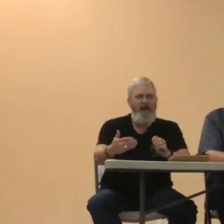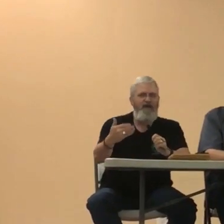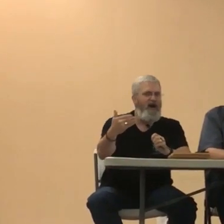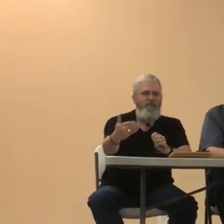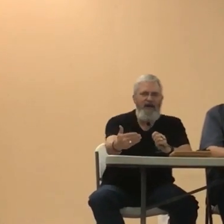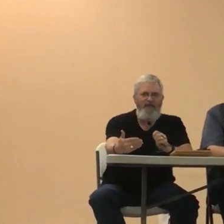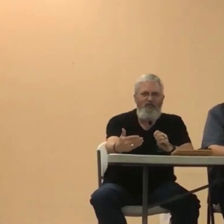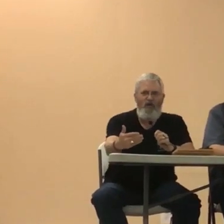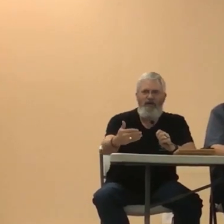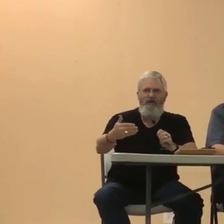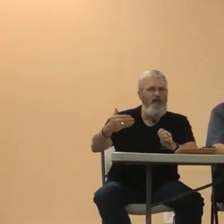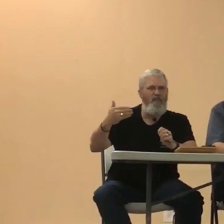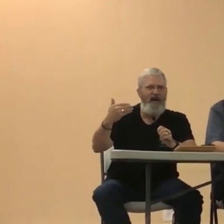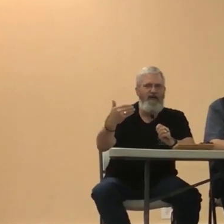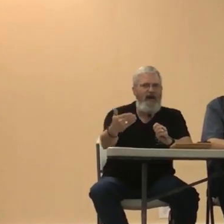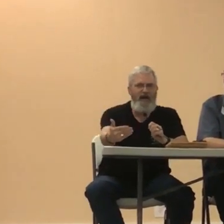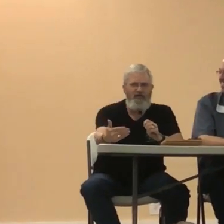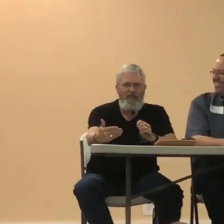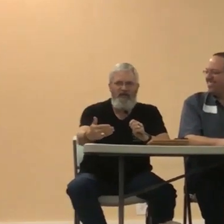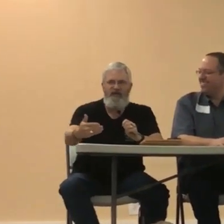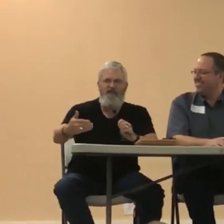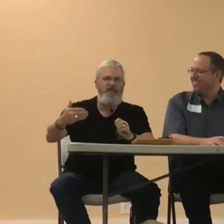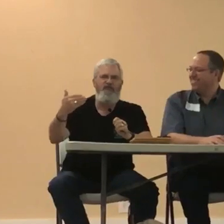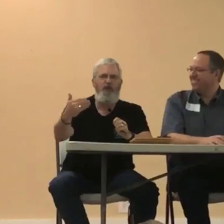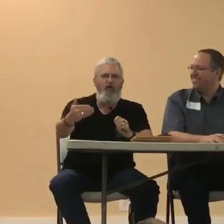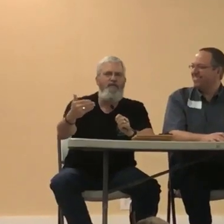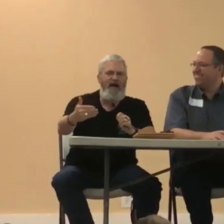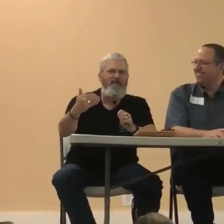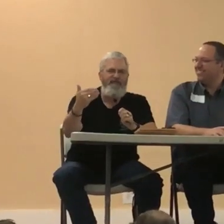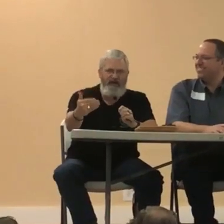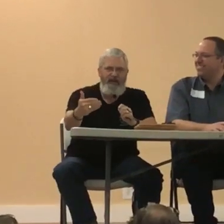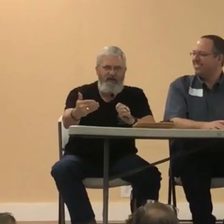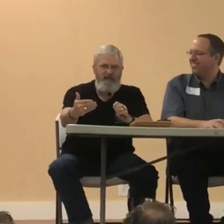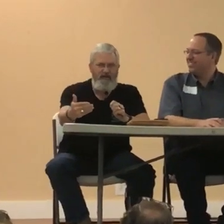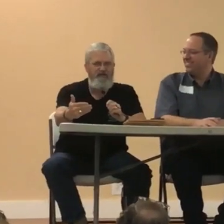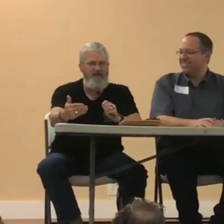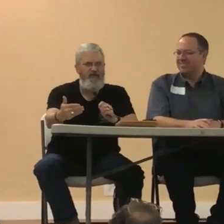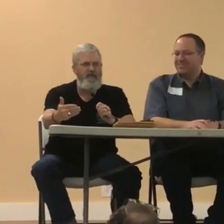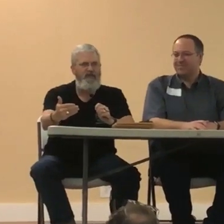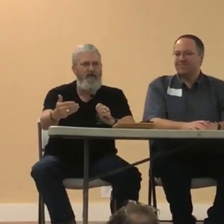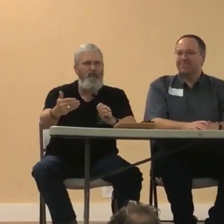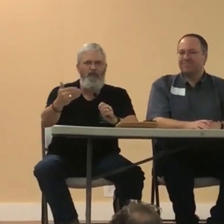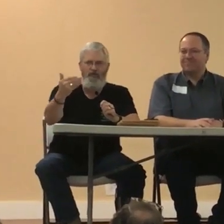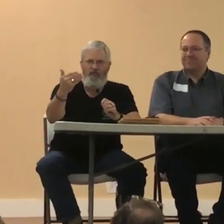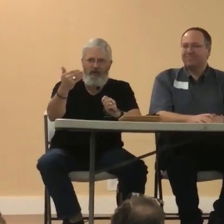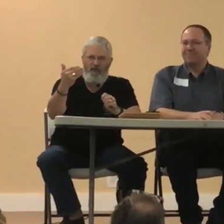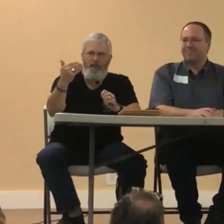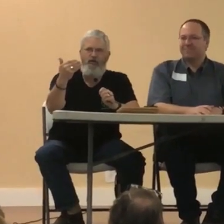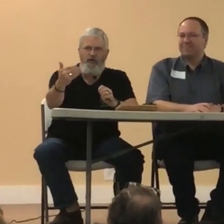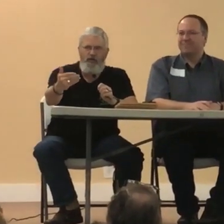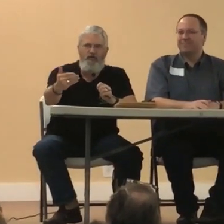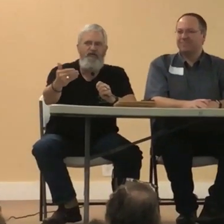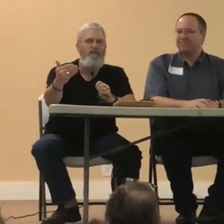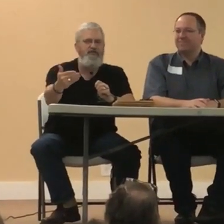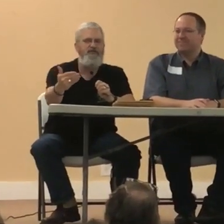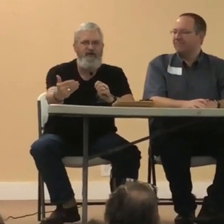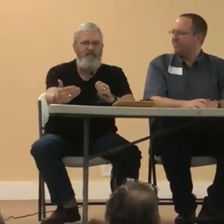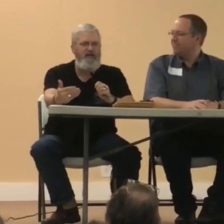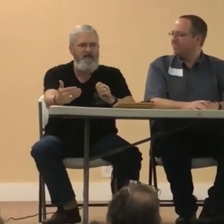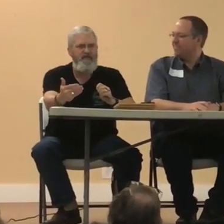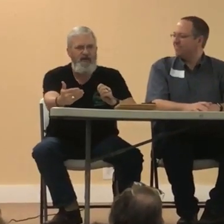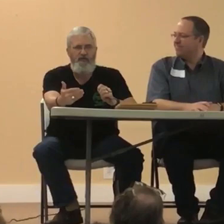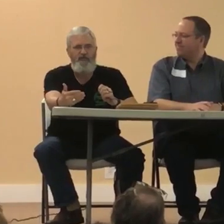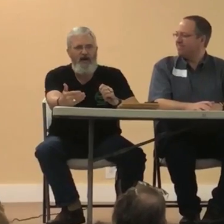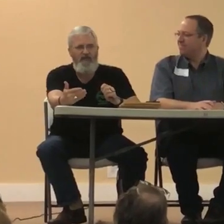No matter how bad you want it, no matter how you believe, there's no amount of faith, ladies and gentlemen, that will produce a